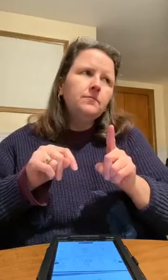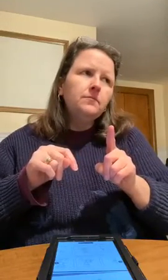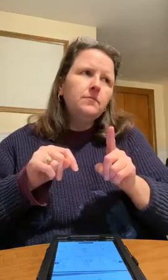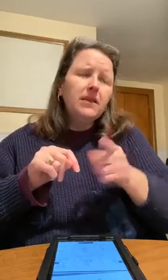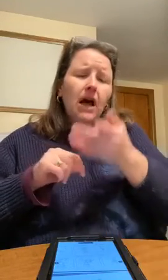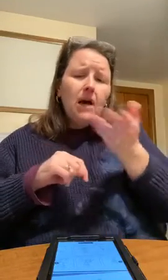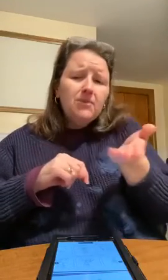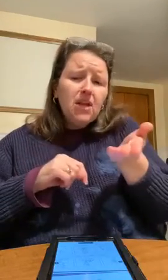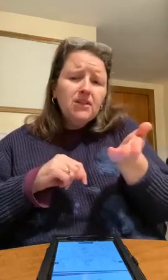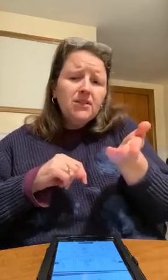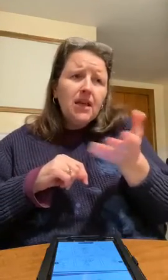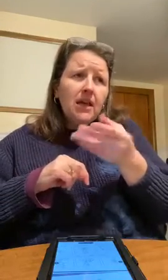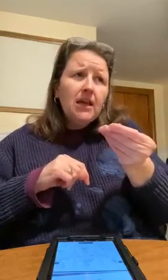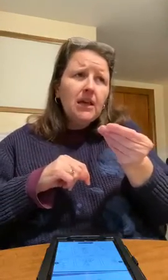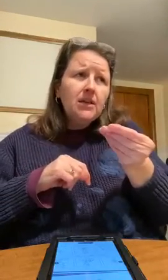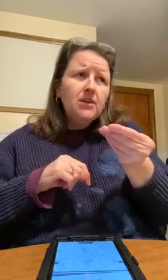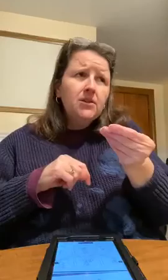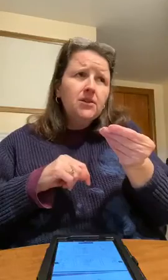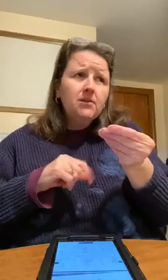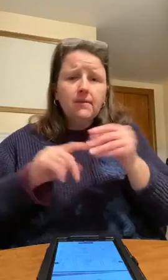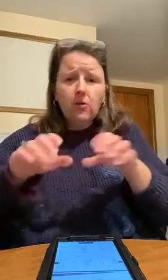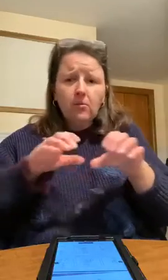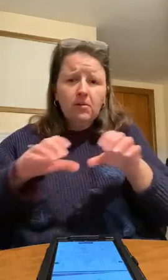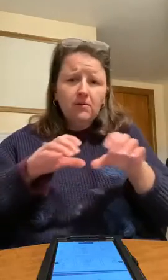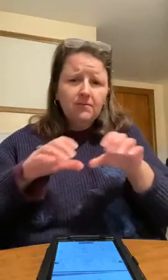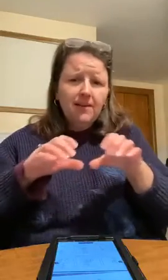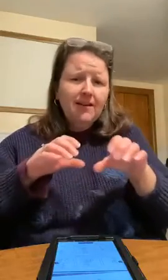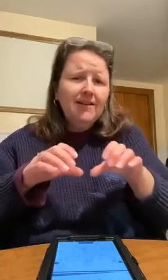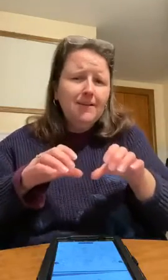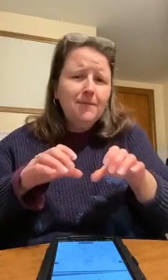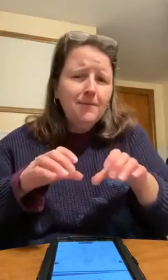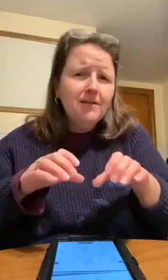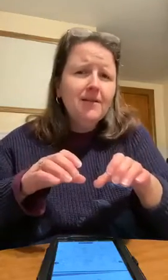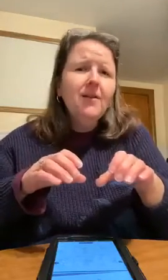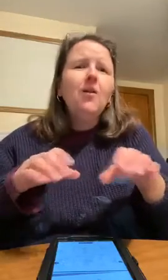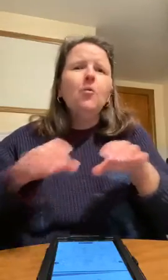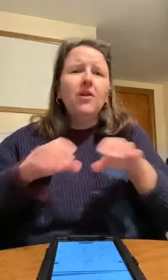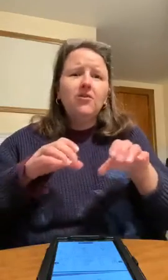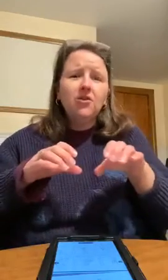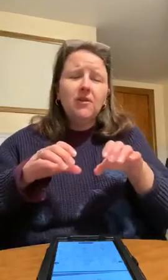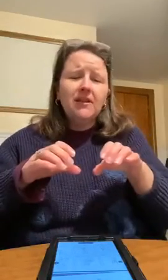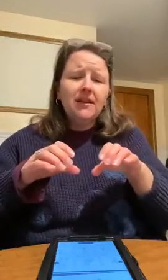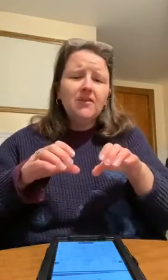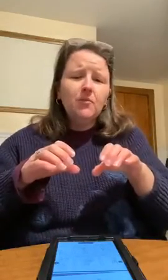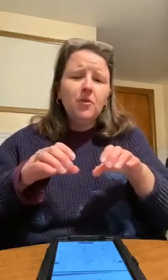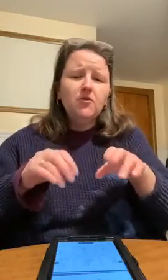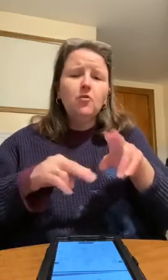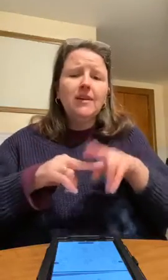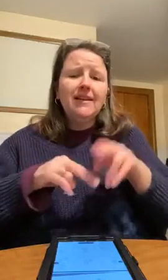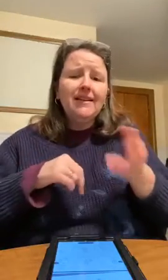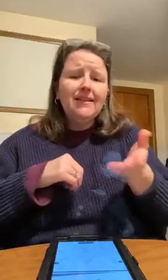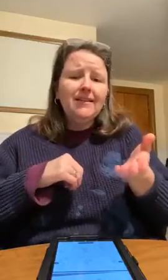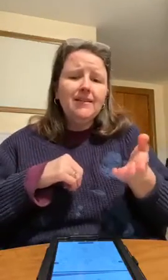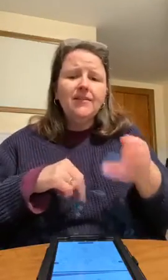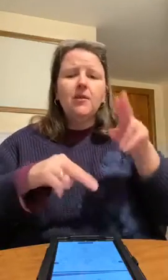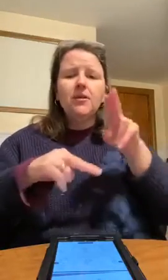the object and the verb, if you will, what you're doing as opposed to what it is. So the